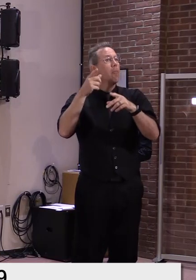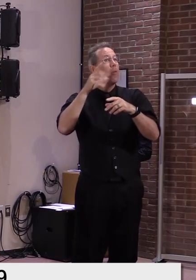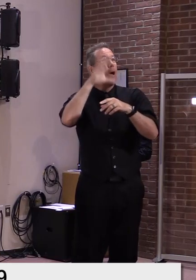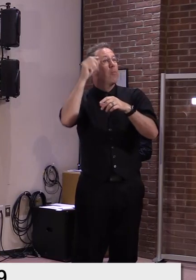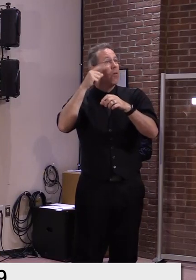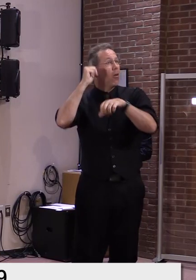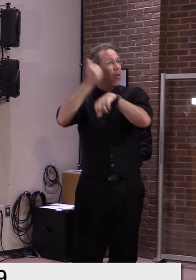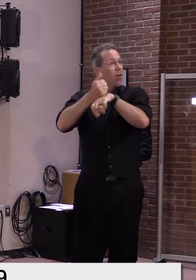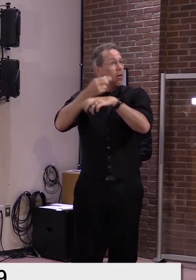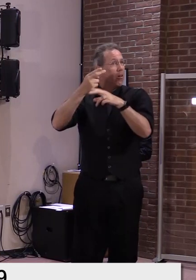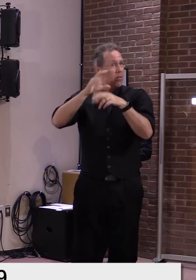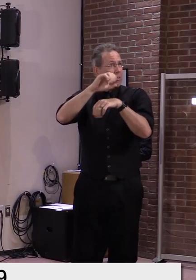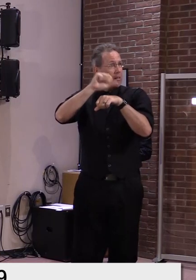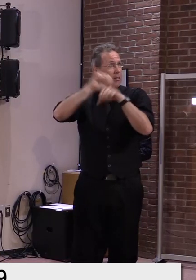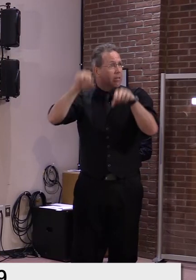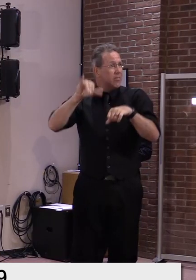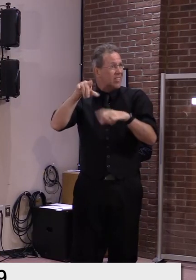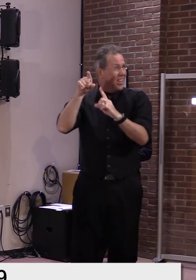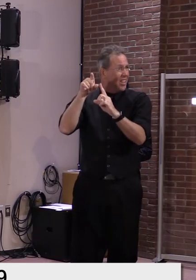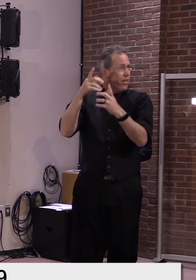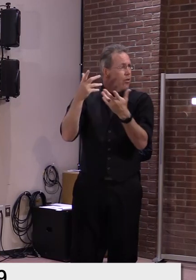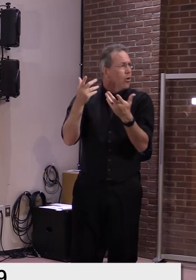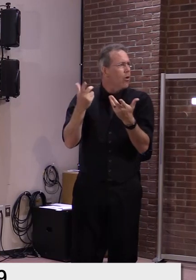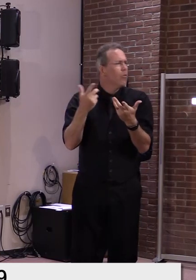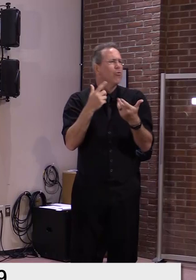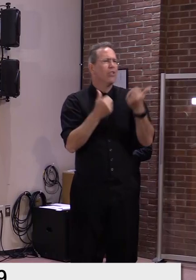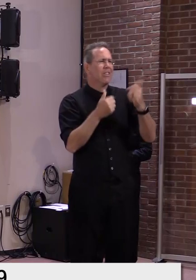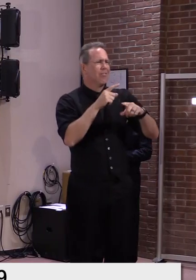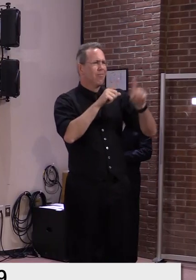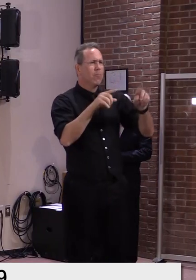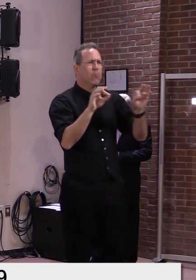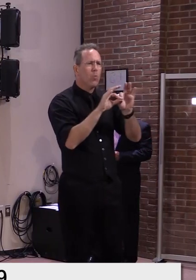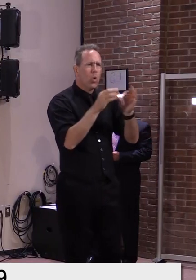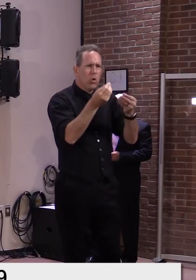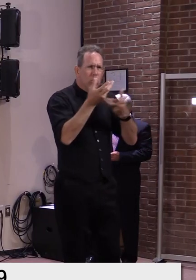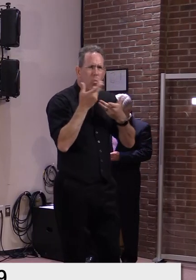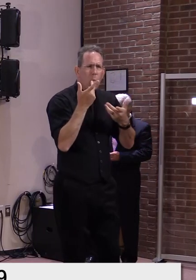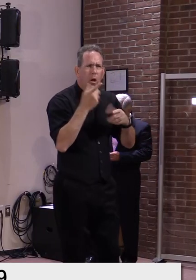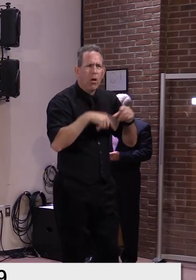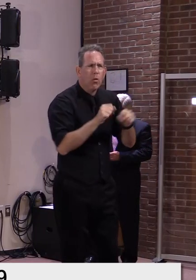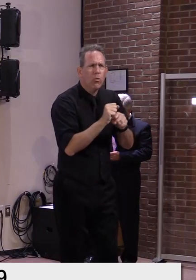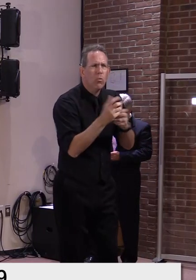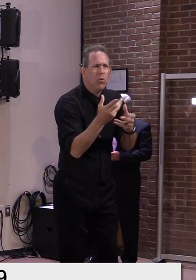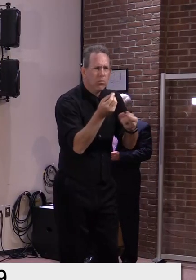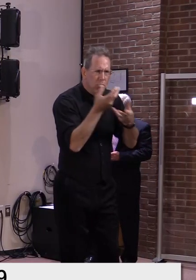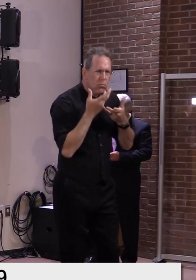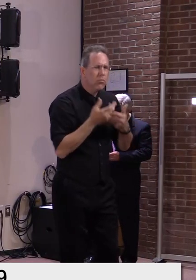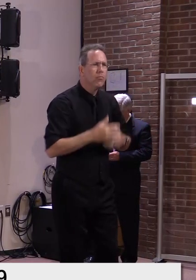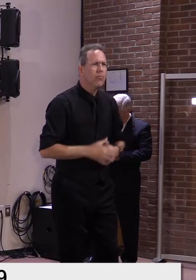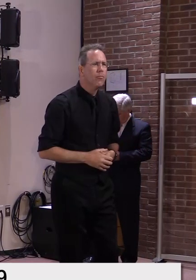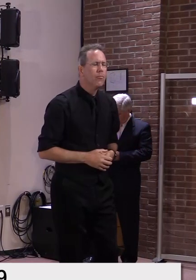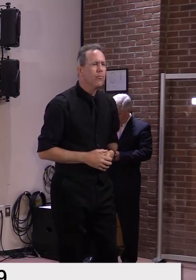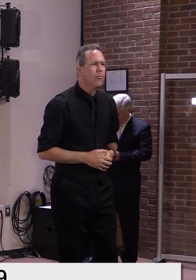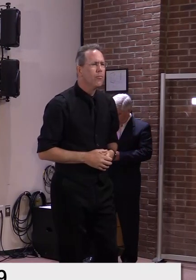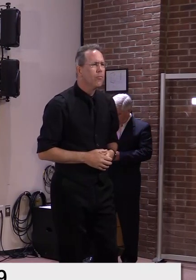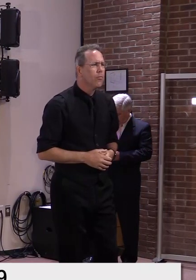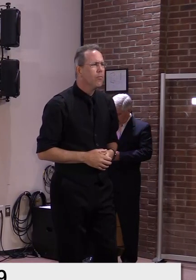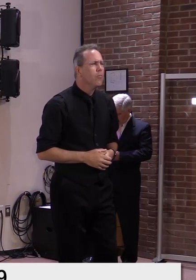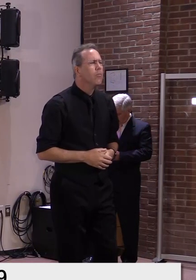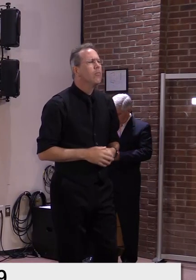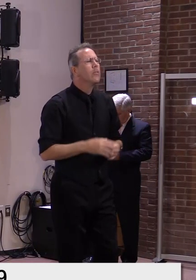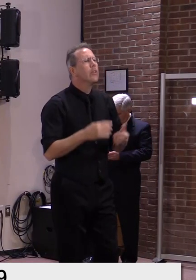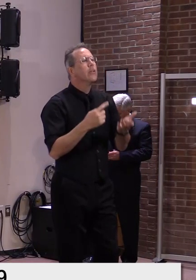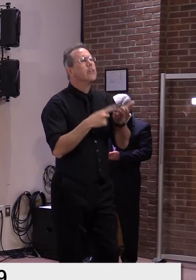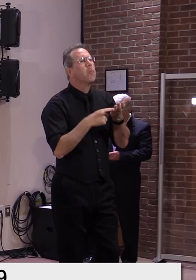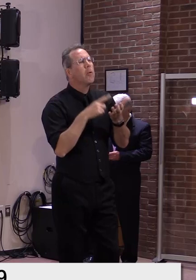that can't file right now. It could also be that the way they completed their previous application, you